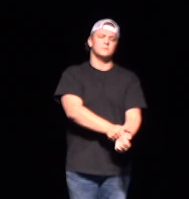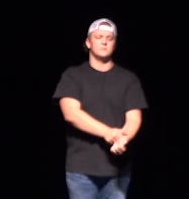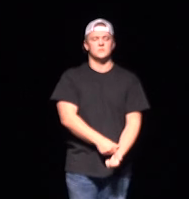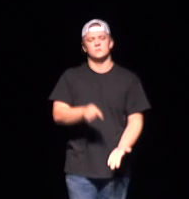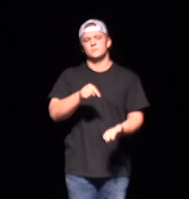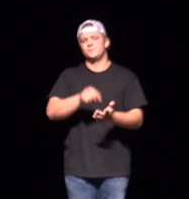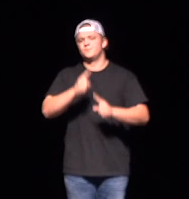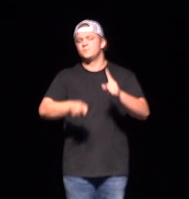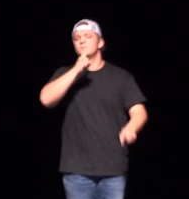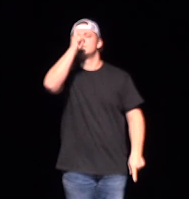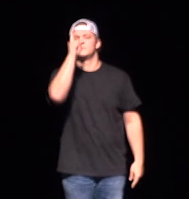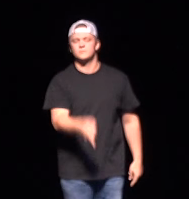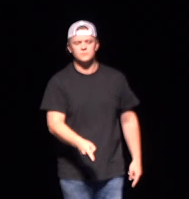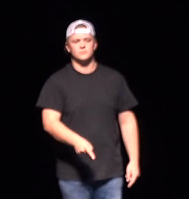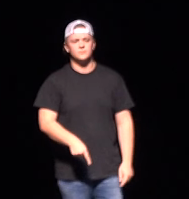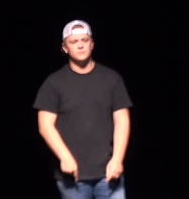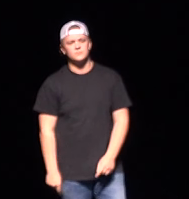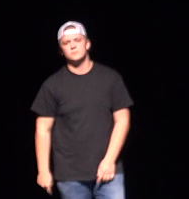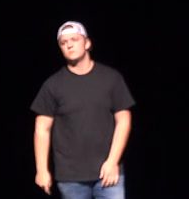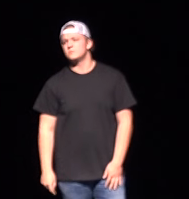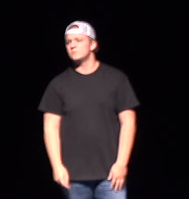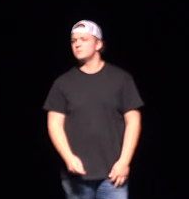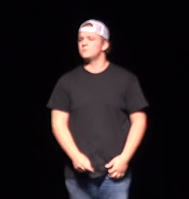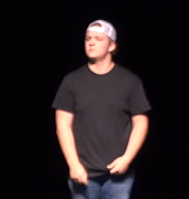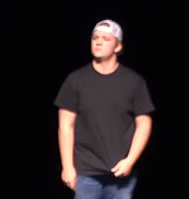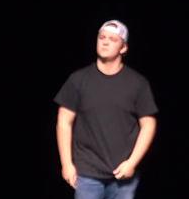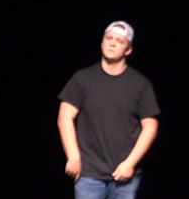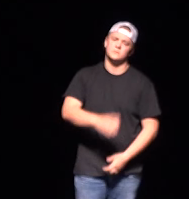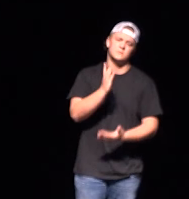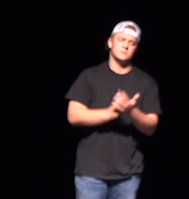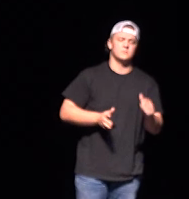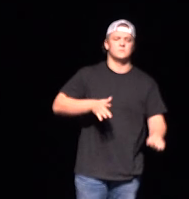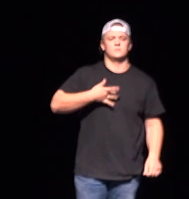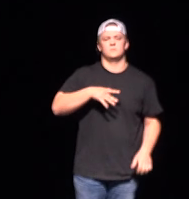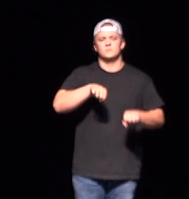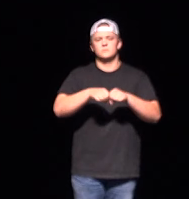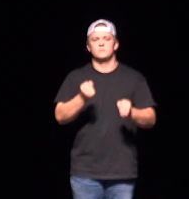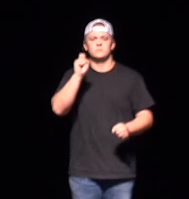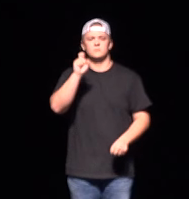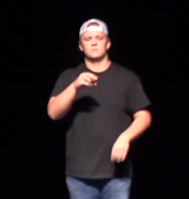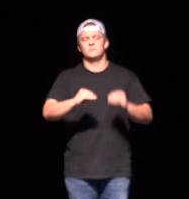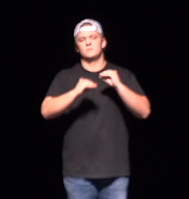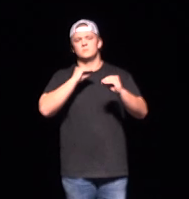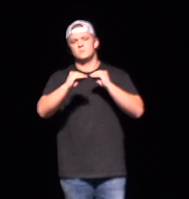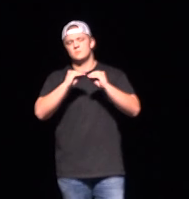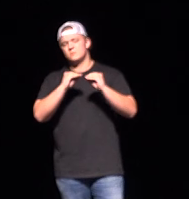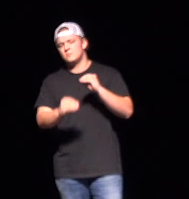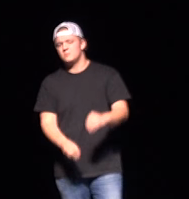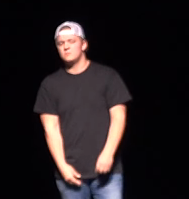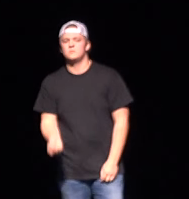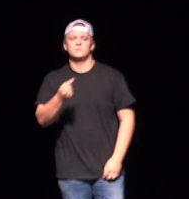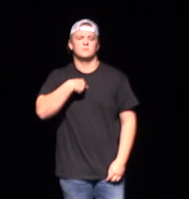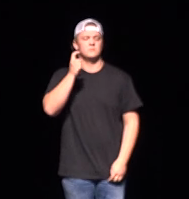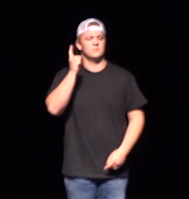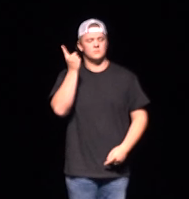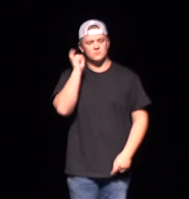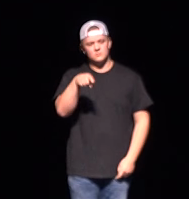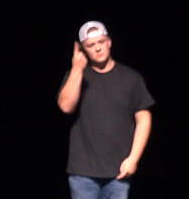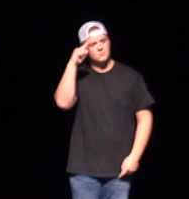miss them This can't be real, it's a fiction Something feels broke, need to fix it I cry out